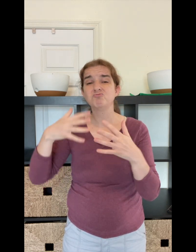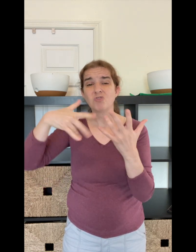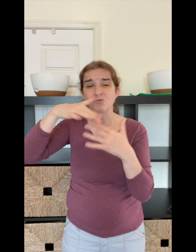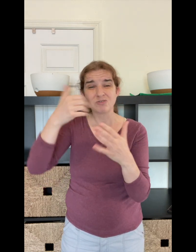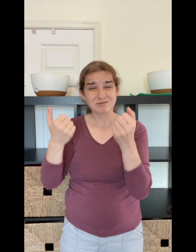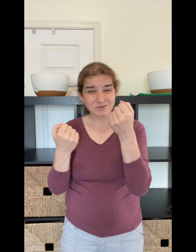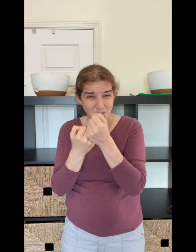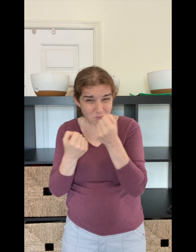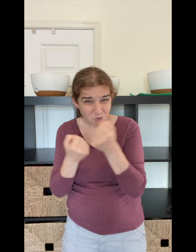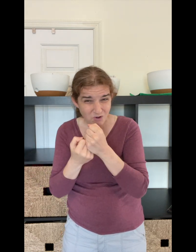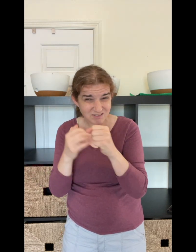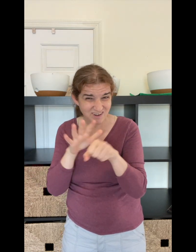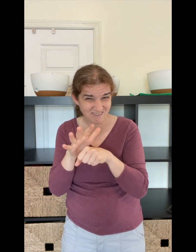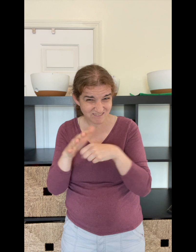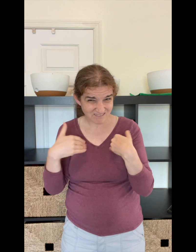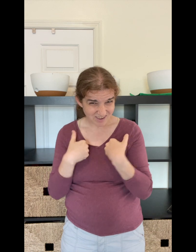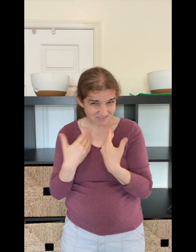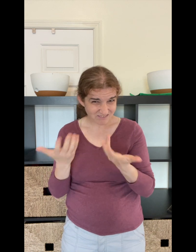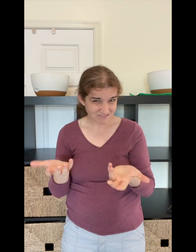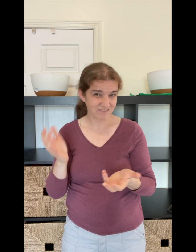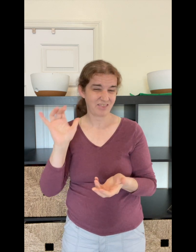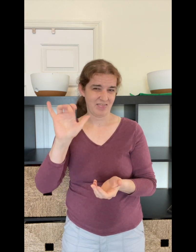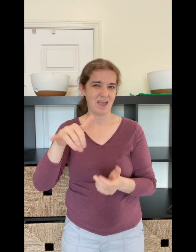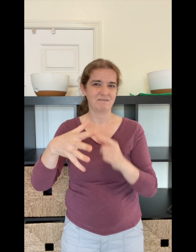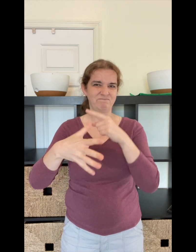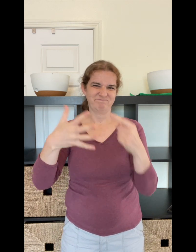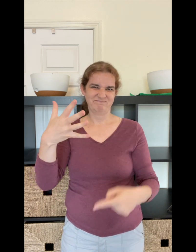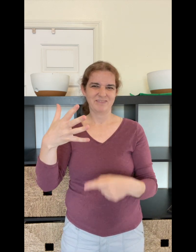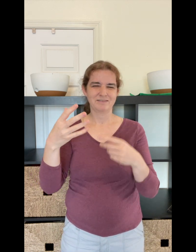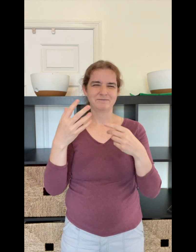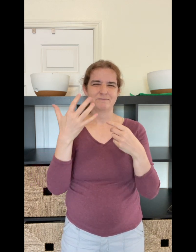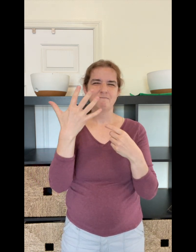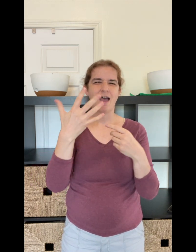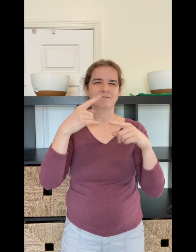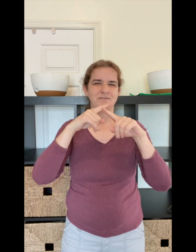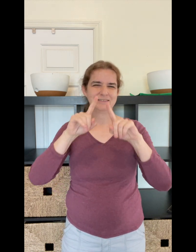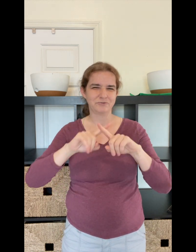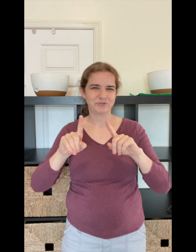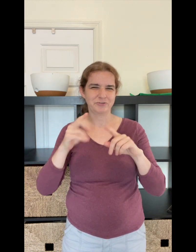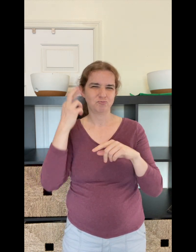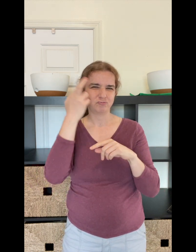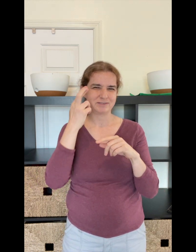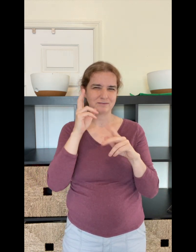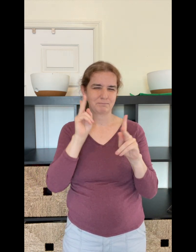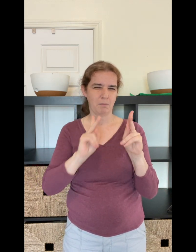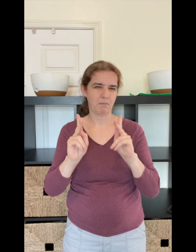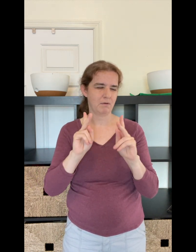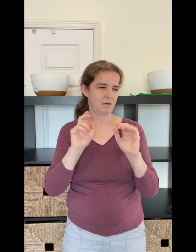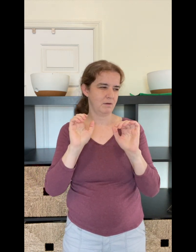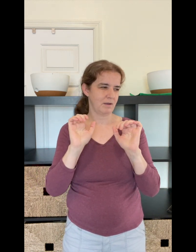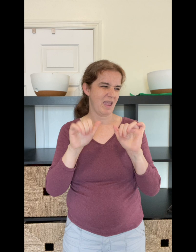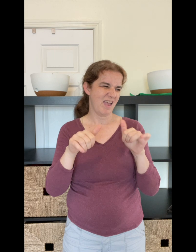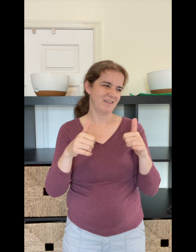mean? That means you have social support. Do you have enough social support? Those altogether are the 5 different reasons